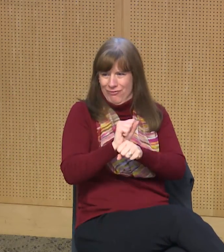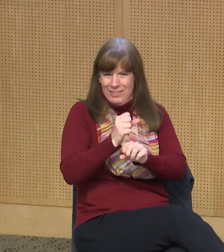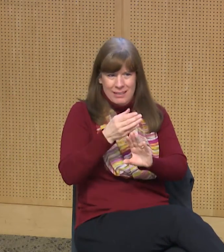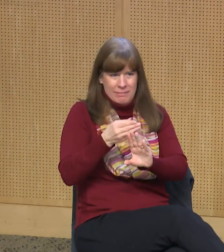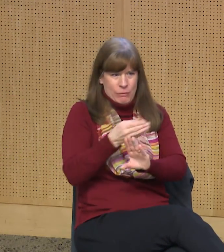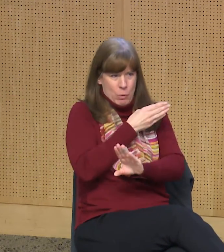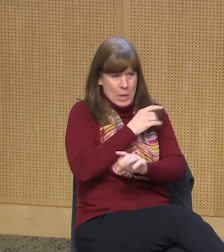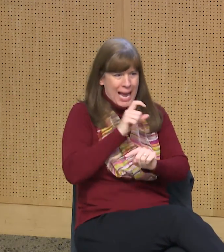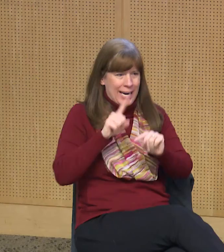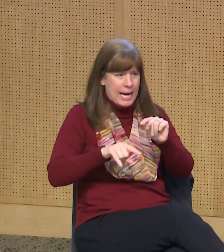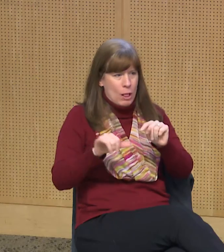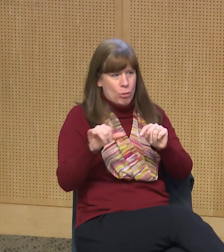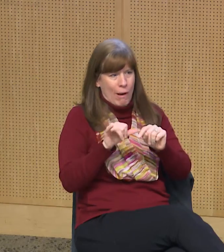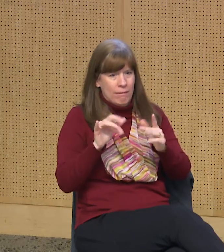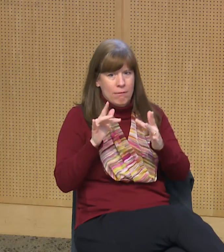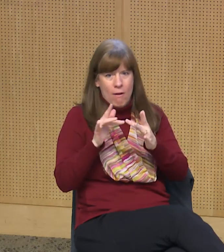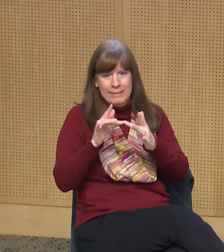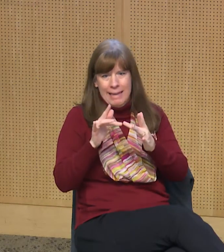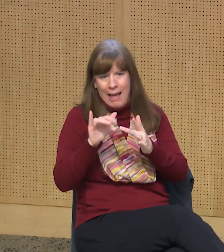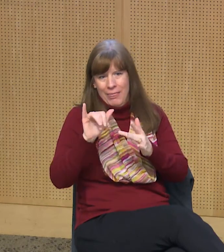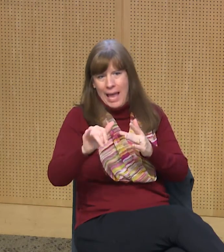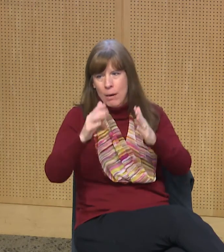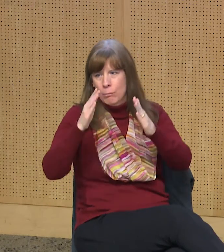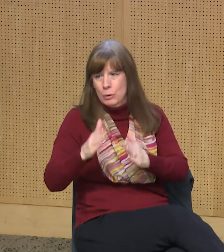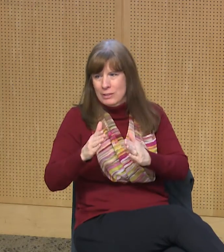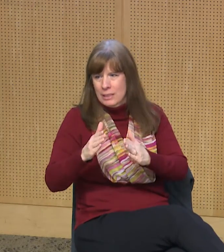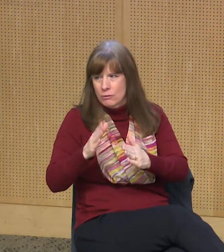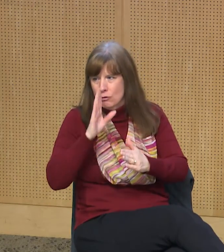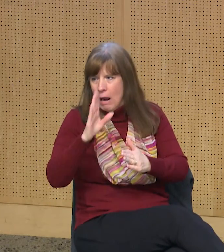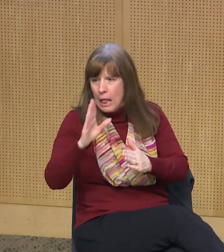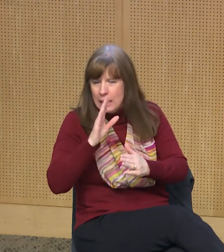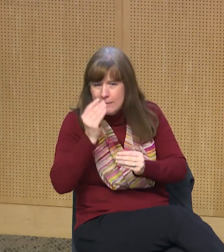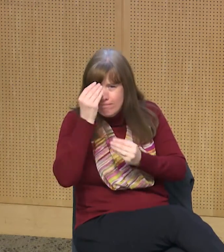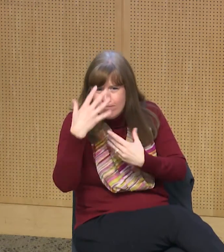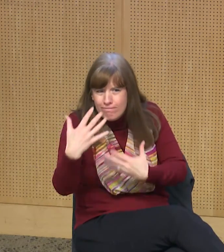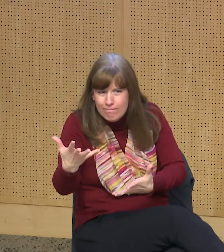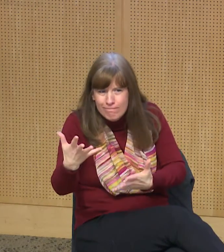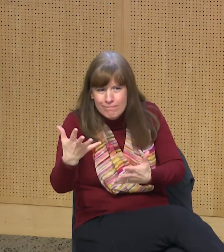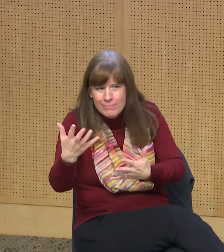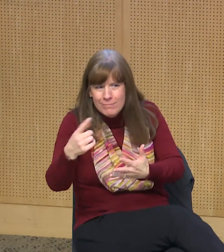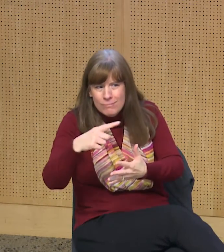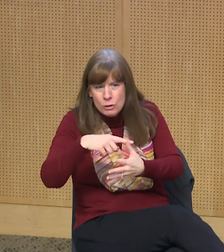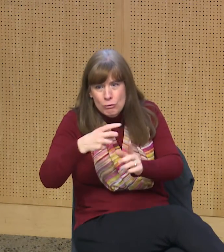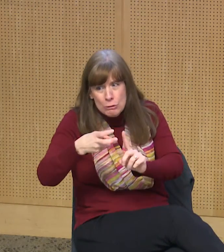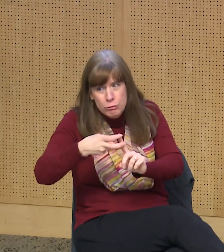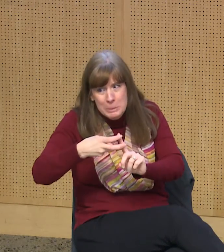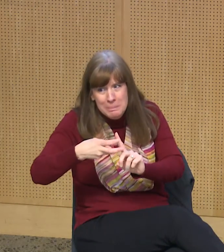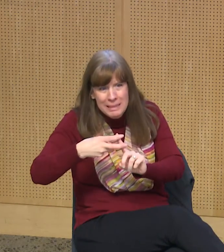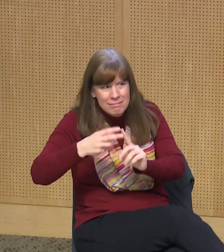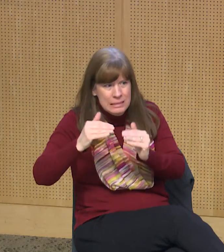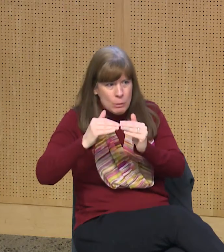see who had reserved what rooms. So I was not able to contact that person directly and ask for them to change.